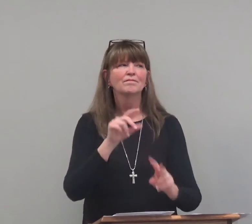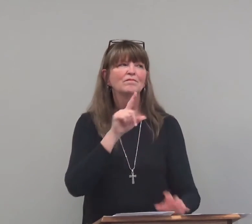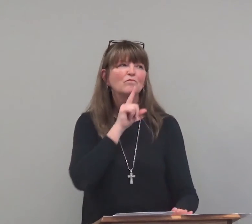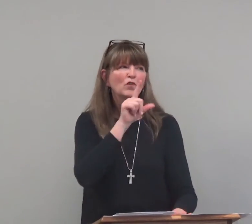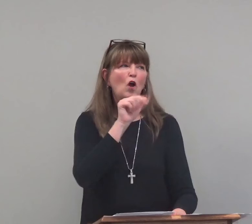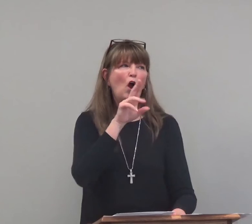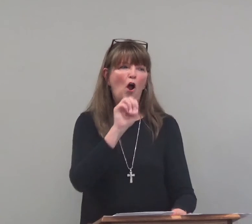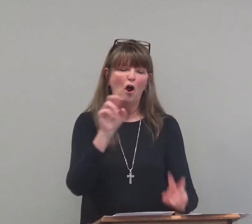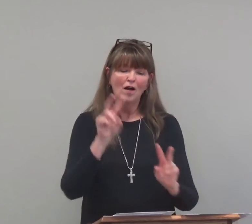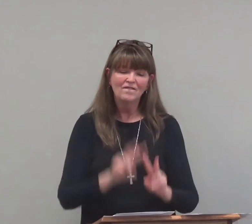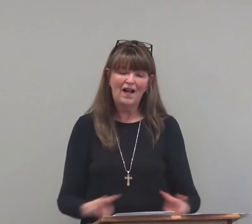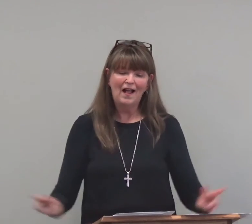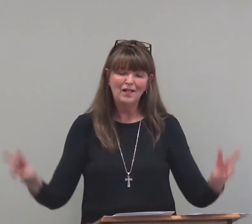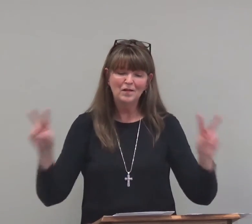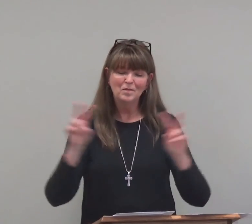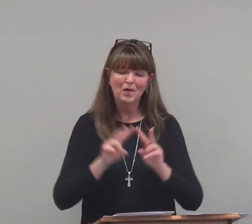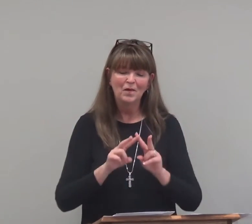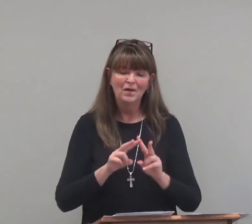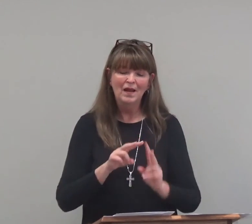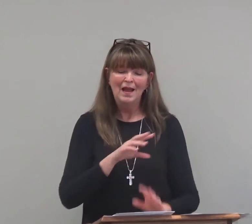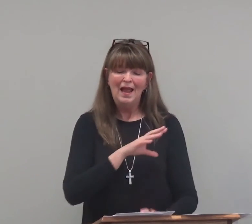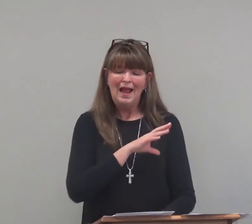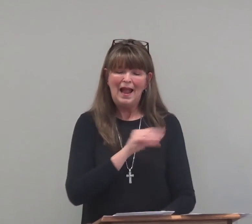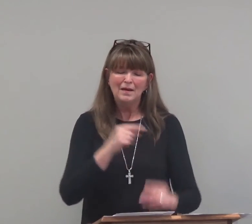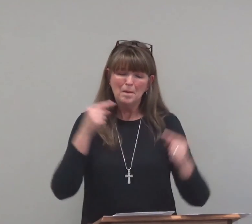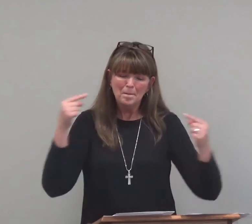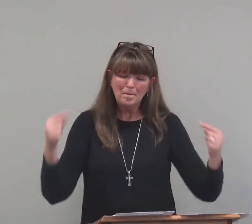The people you think are not valuable are truly valuable.